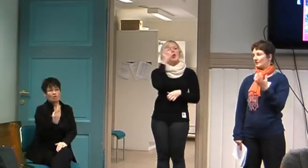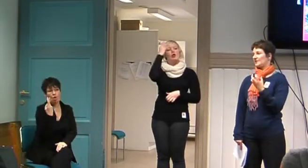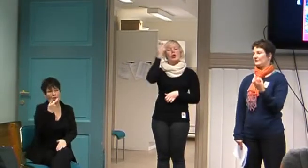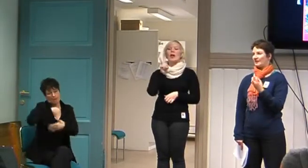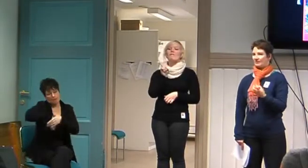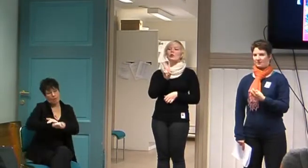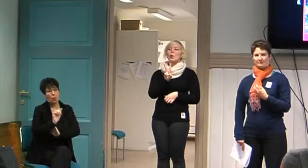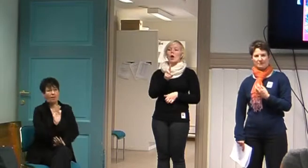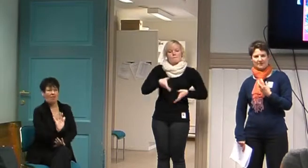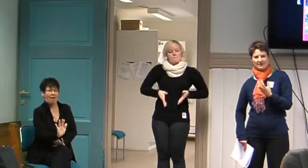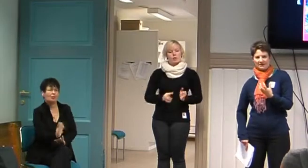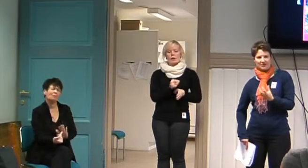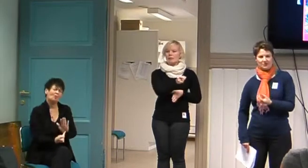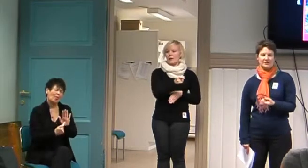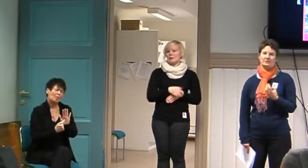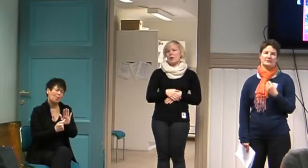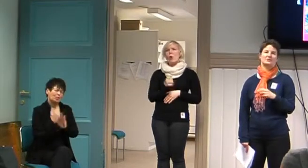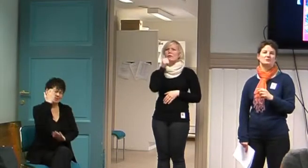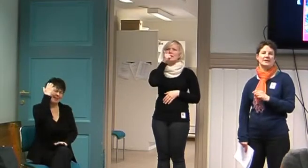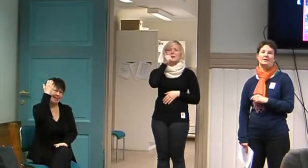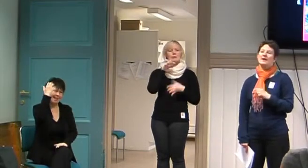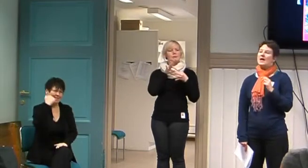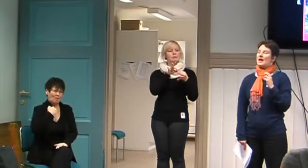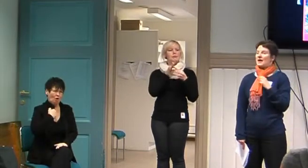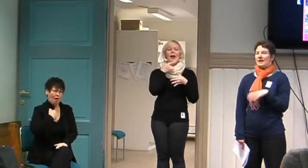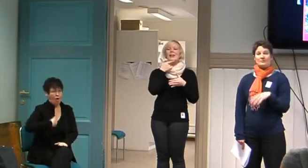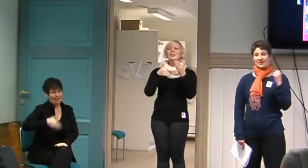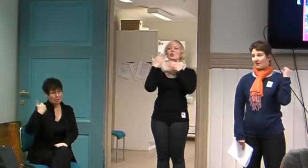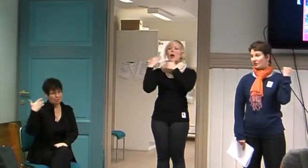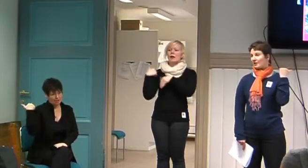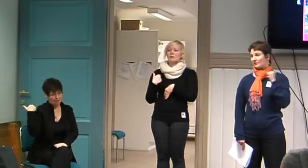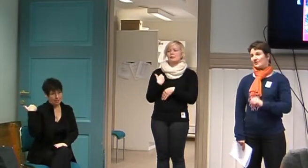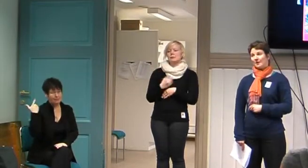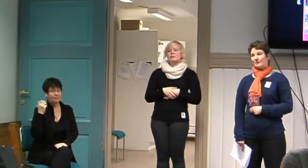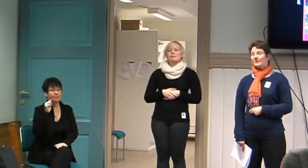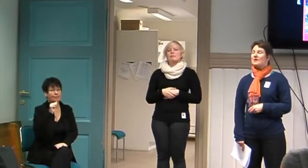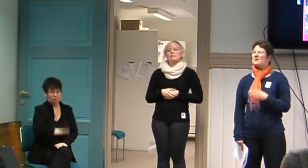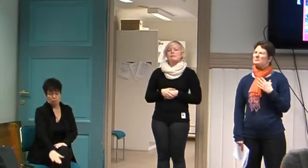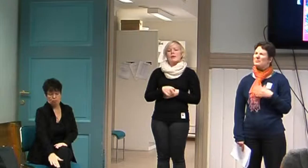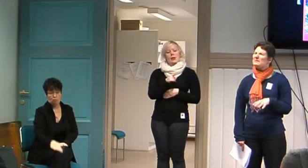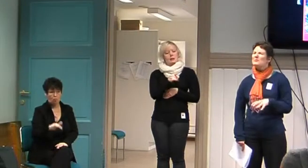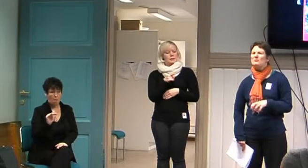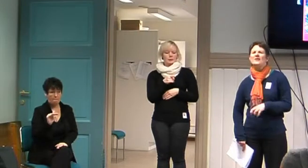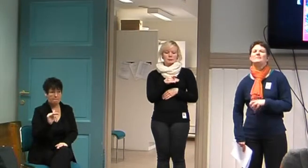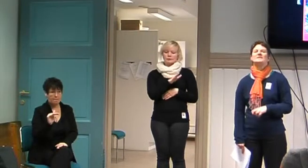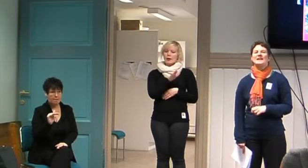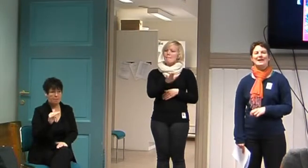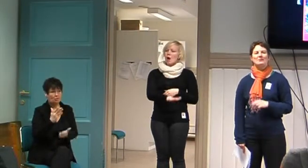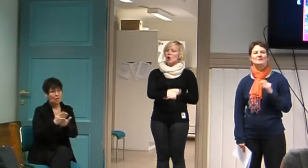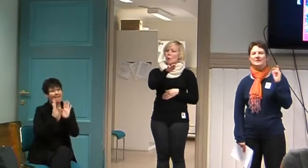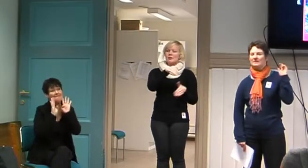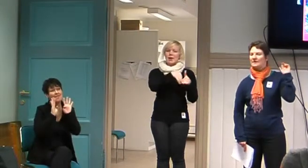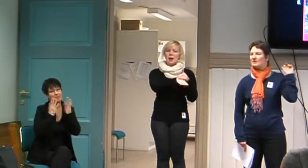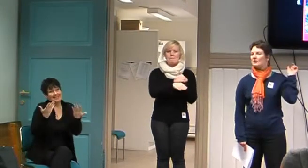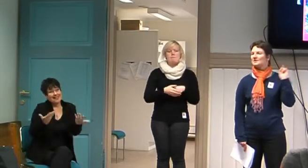She's a very important monarch in English history, Queen Victoria, and it was her childhood home. It's probably more famous now